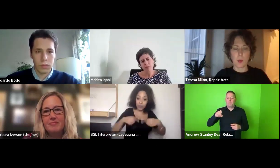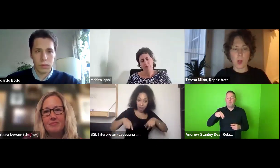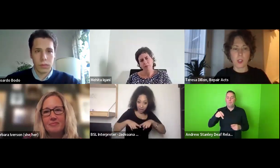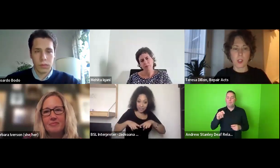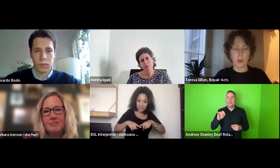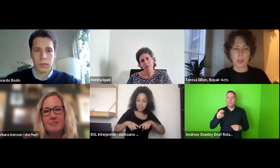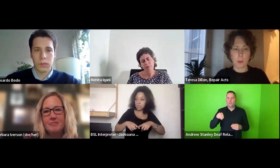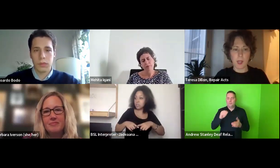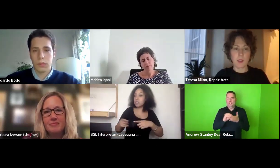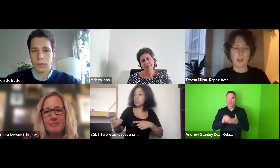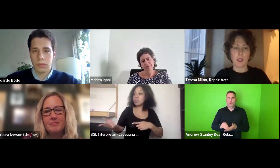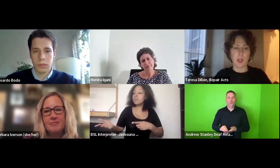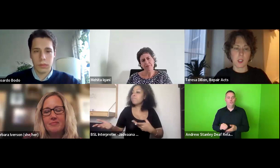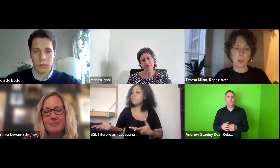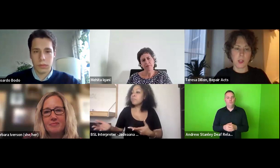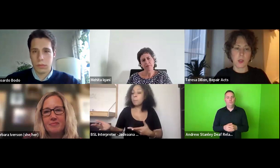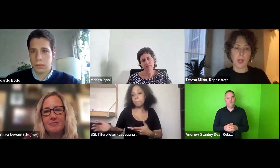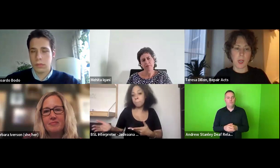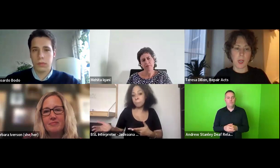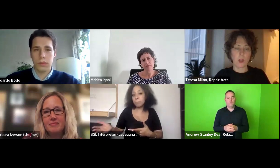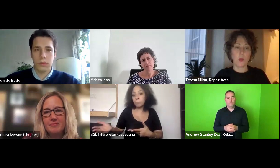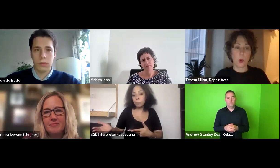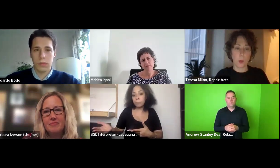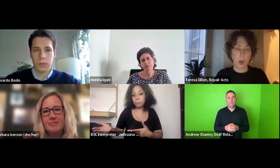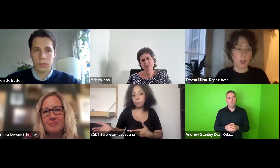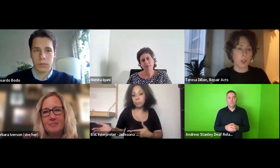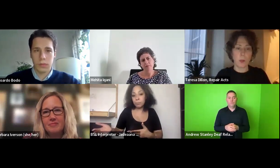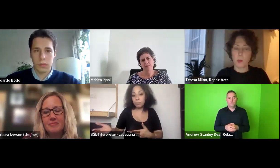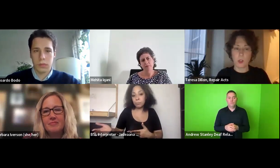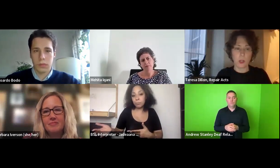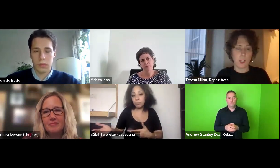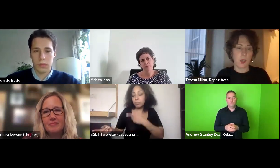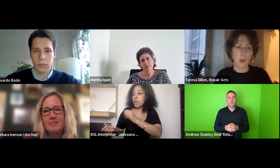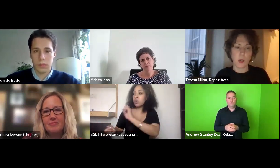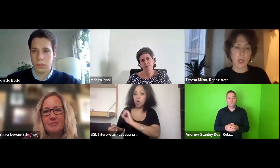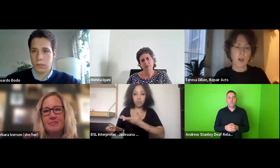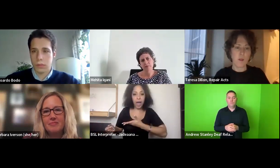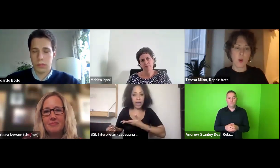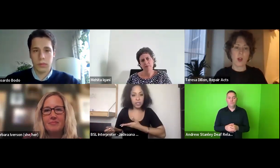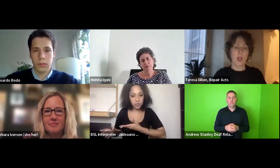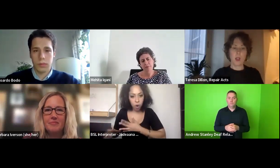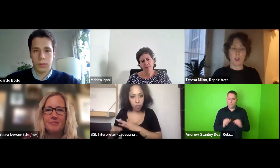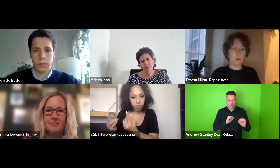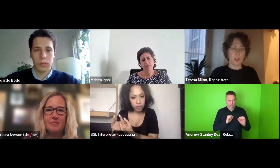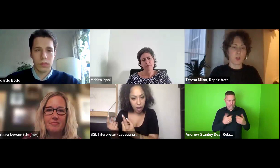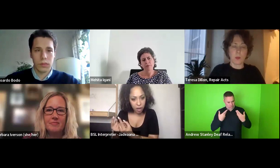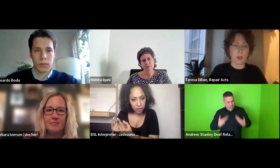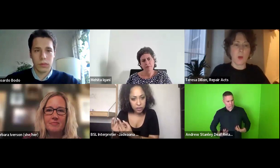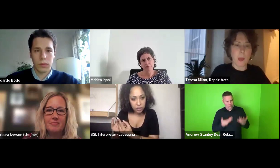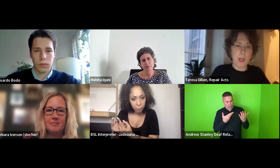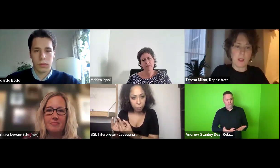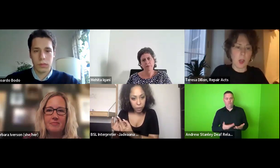are that we want to expand the actual right to repair law to more products. At the moment, it's only kind of covering 4.